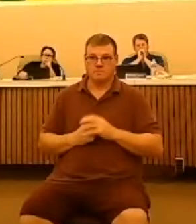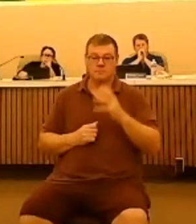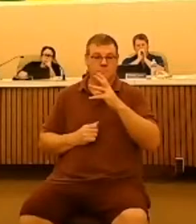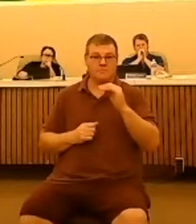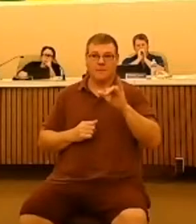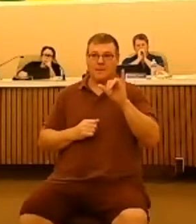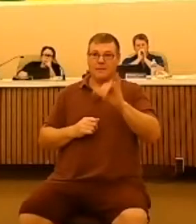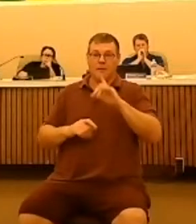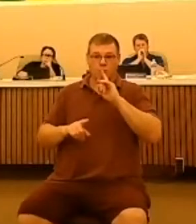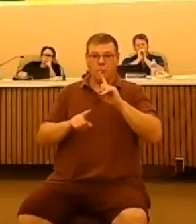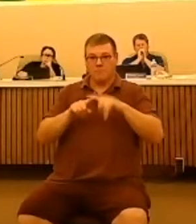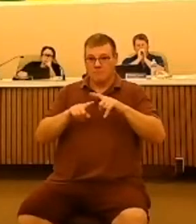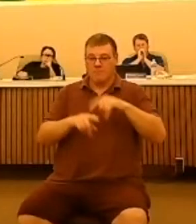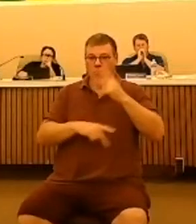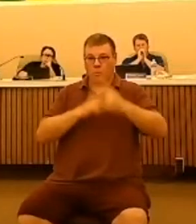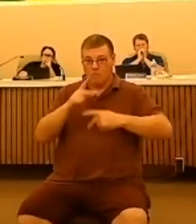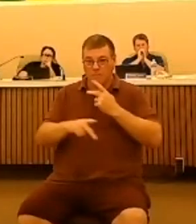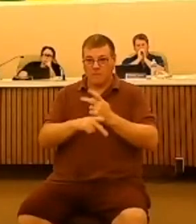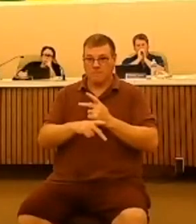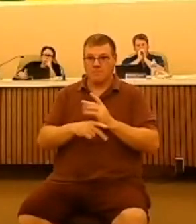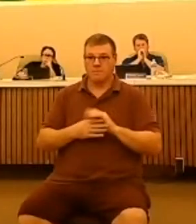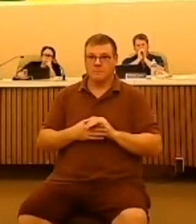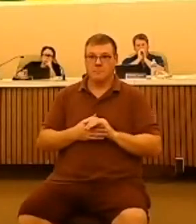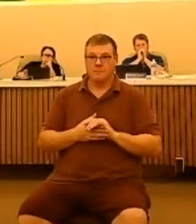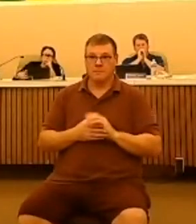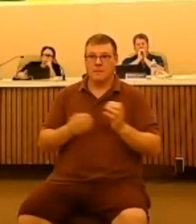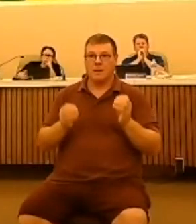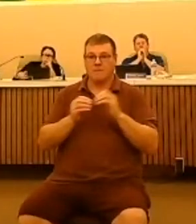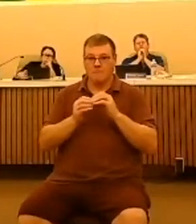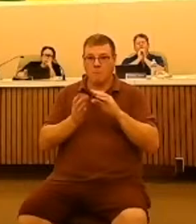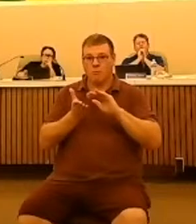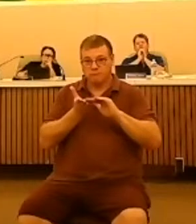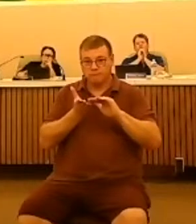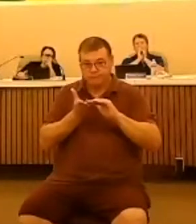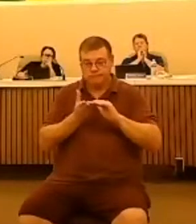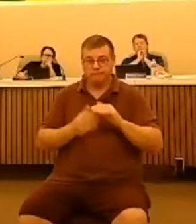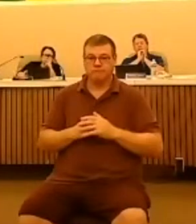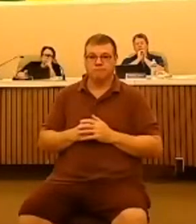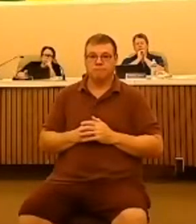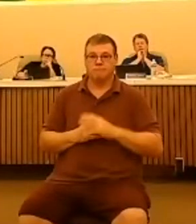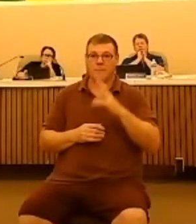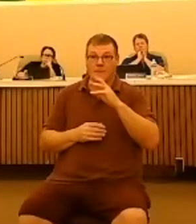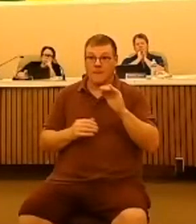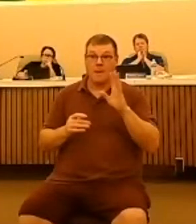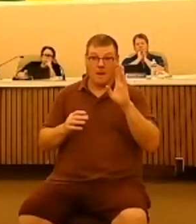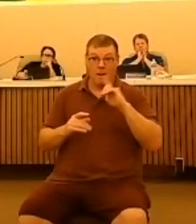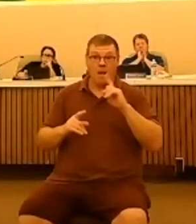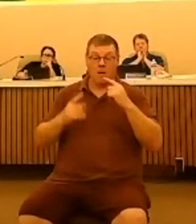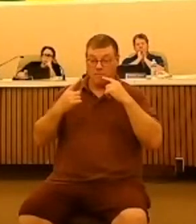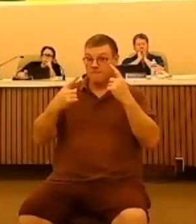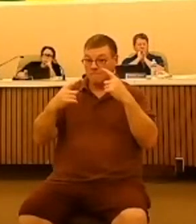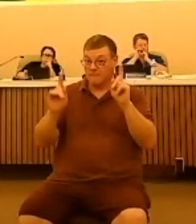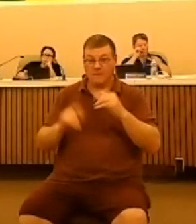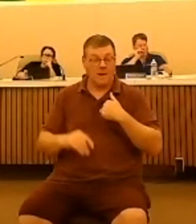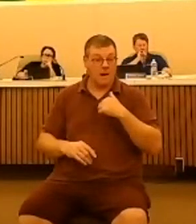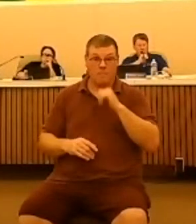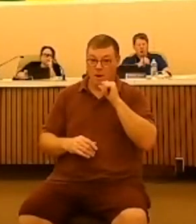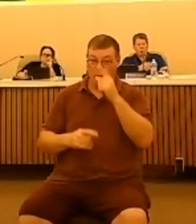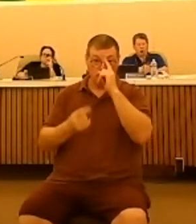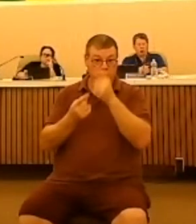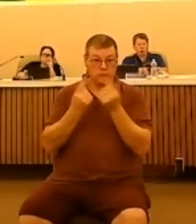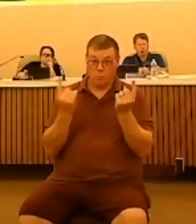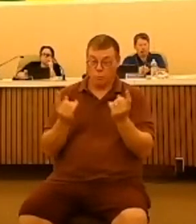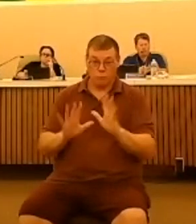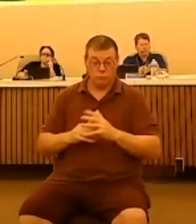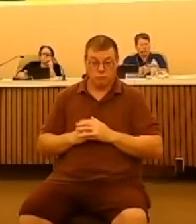depends on the type of speed bump as well. Some are more forgiving and they are effective though. And I'm not opposed to having them. I